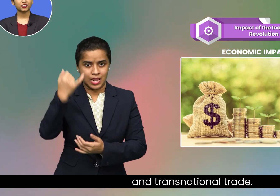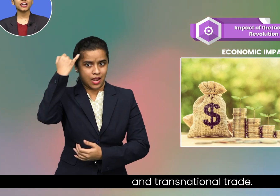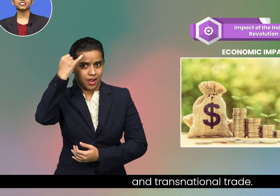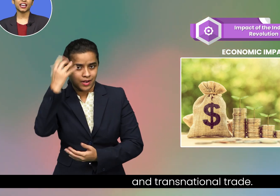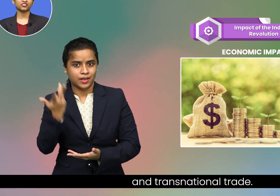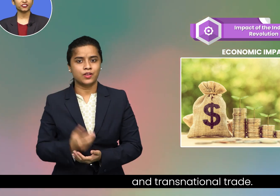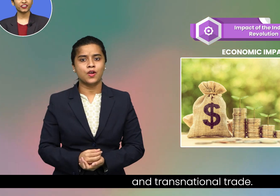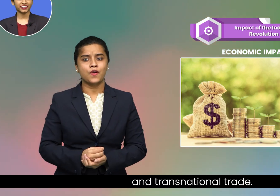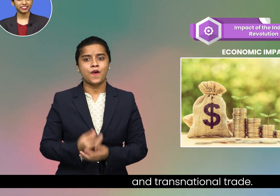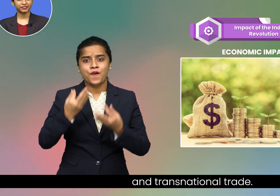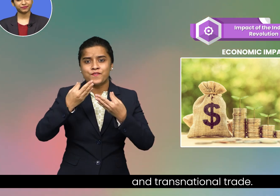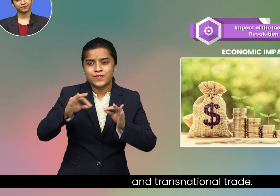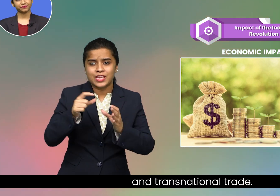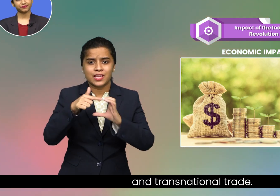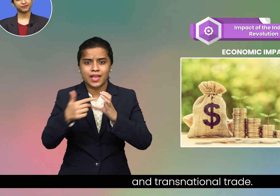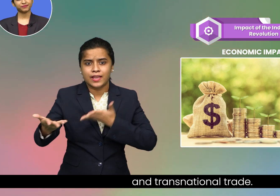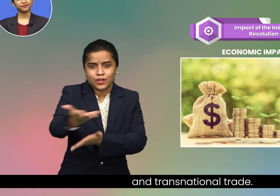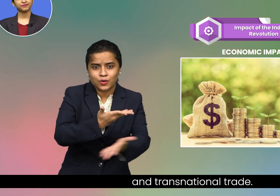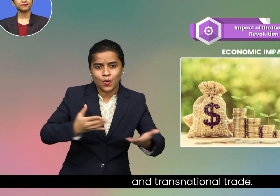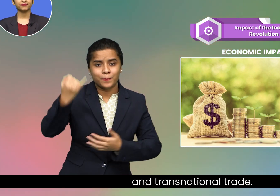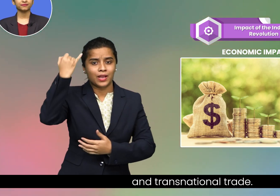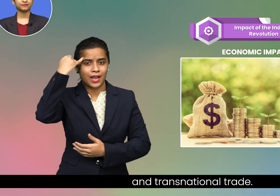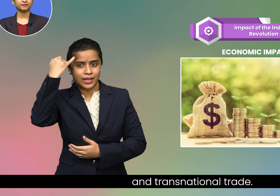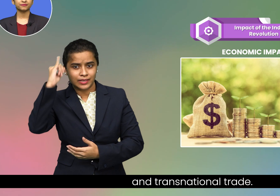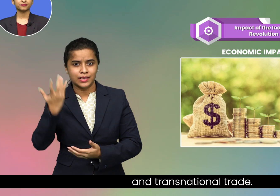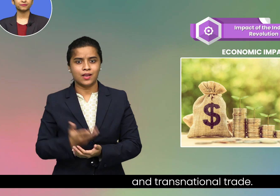and transnational trade.